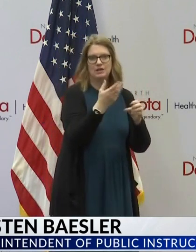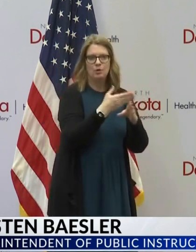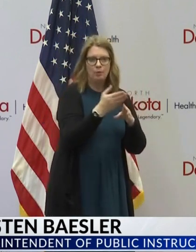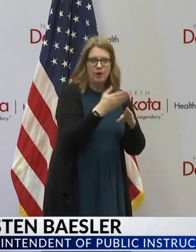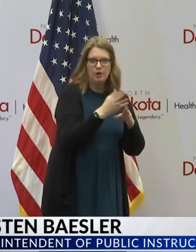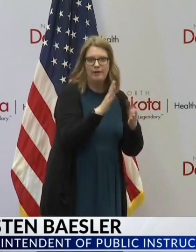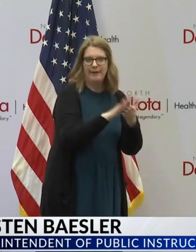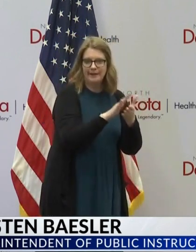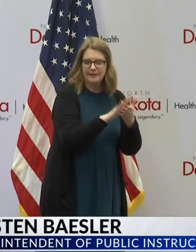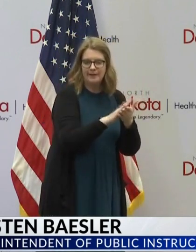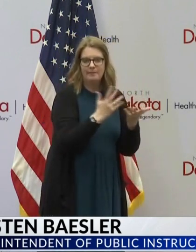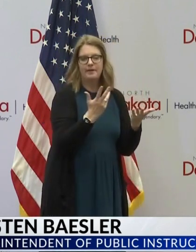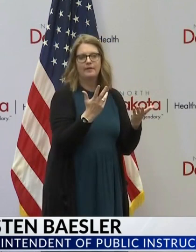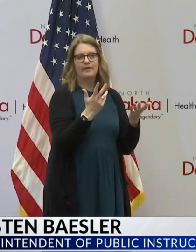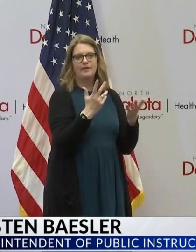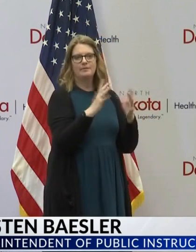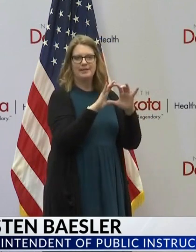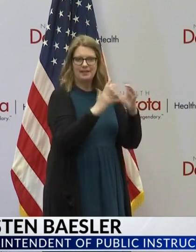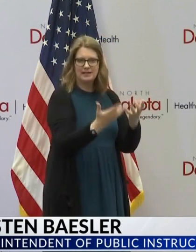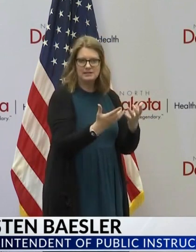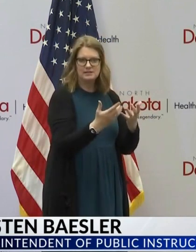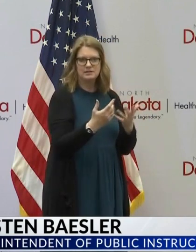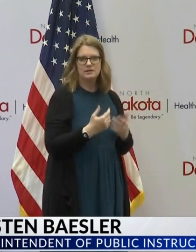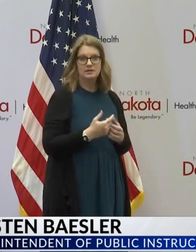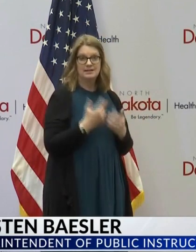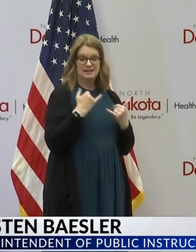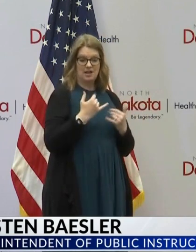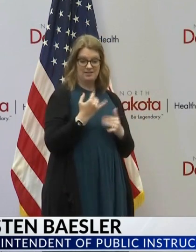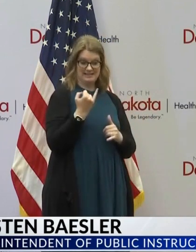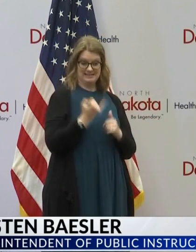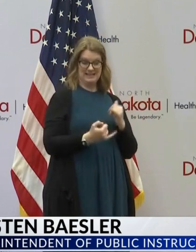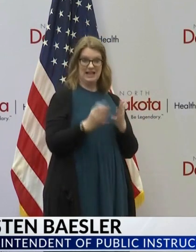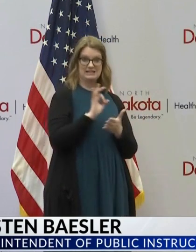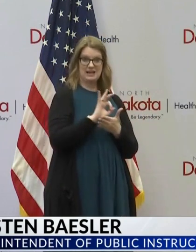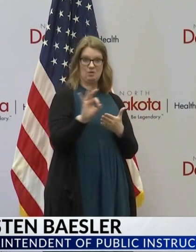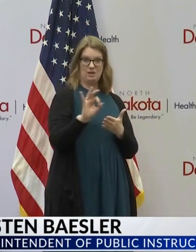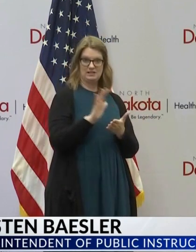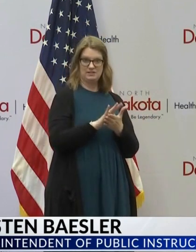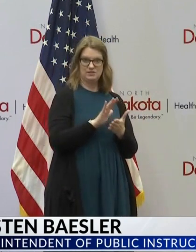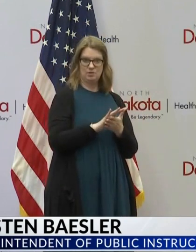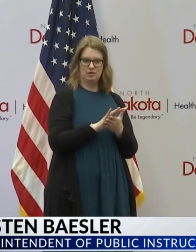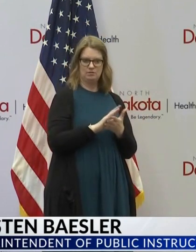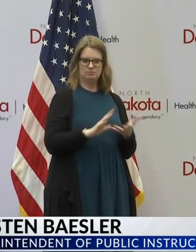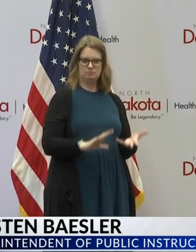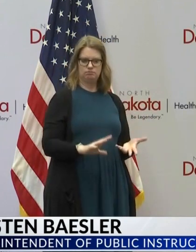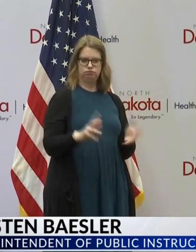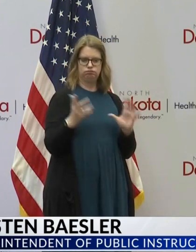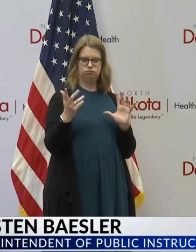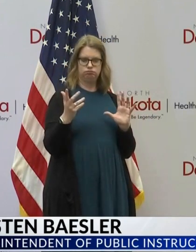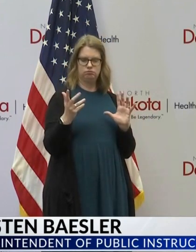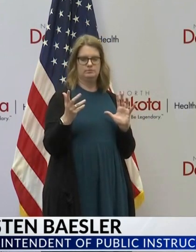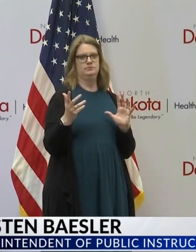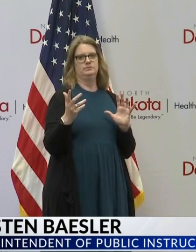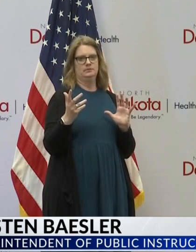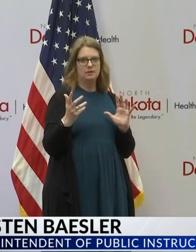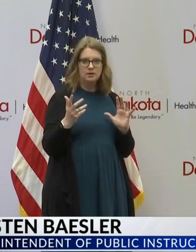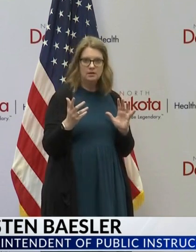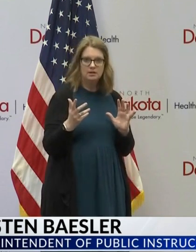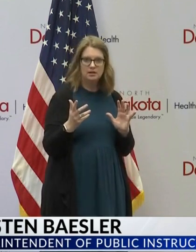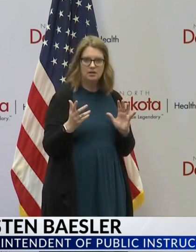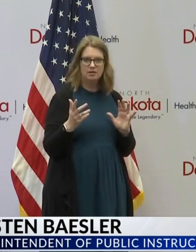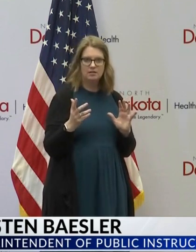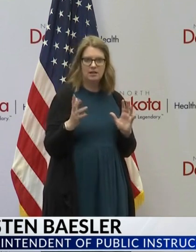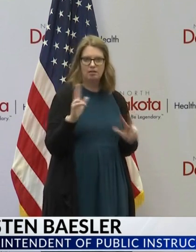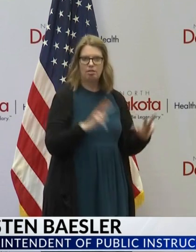the academic arena, that this last 9 weeks of their school may have put into jeopardy that ability to earn